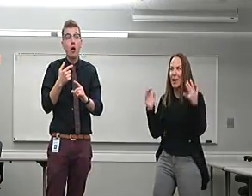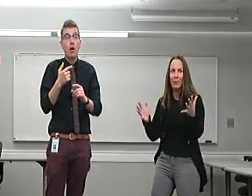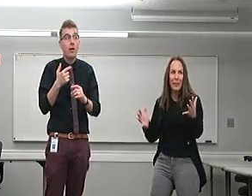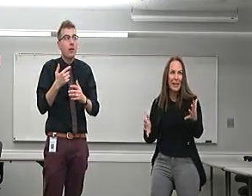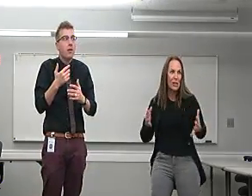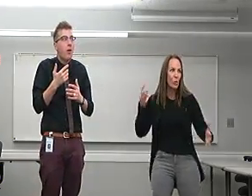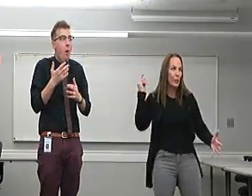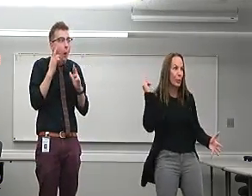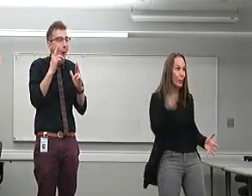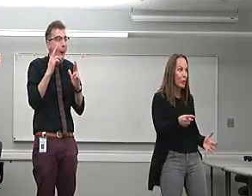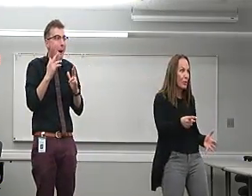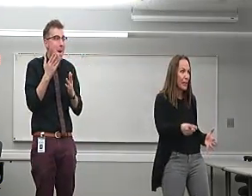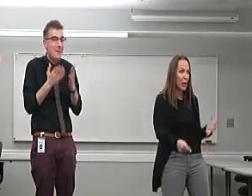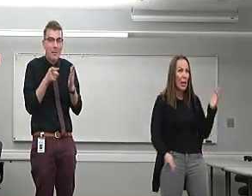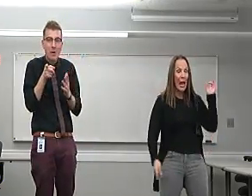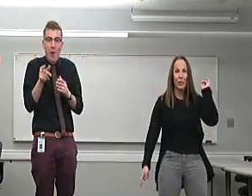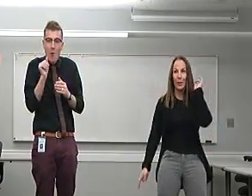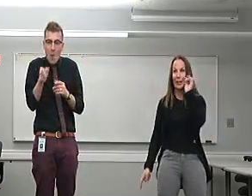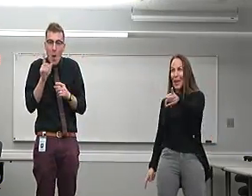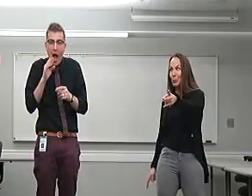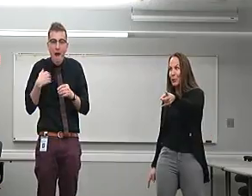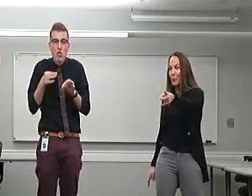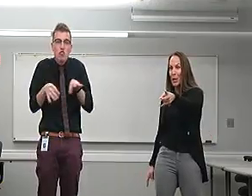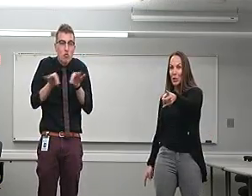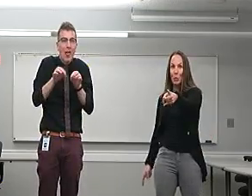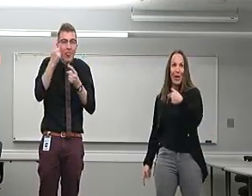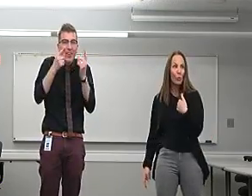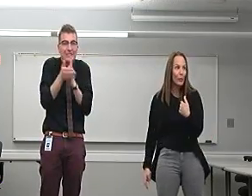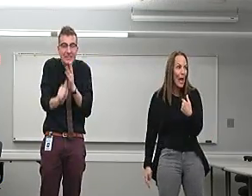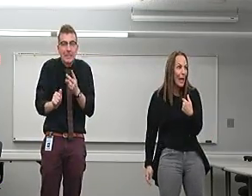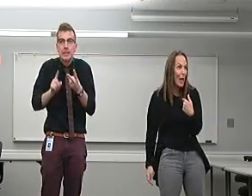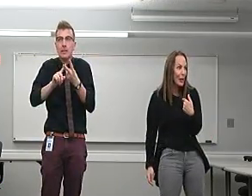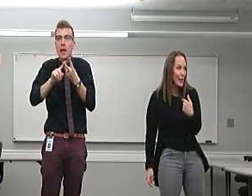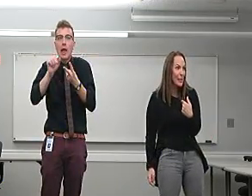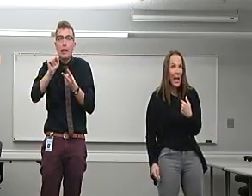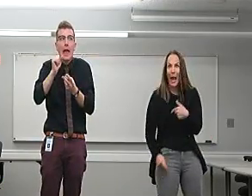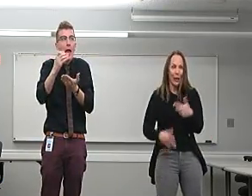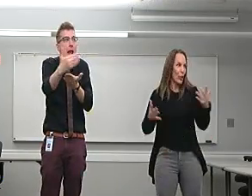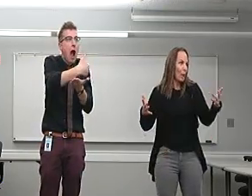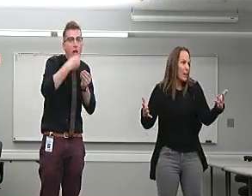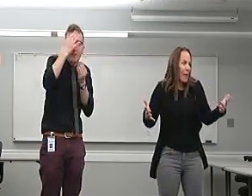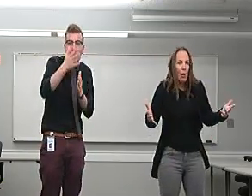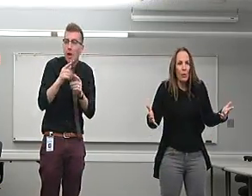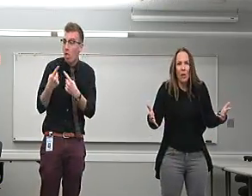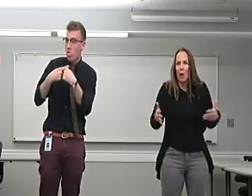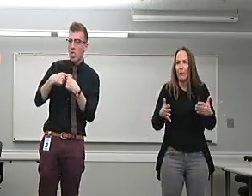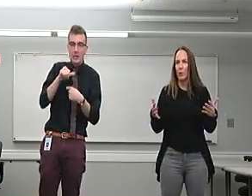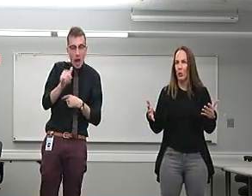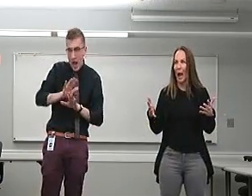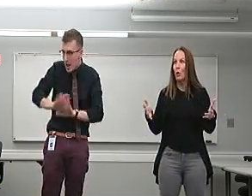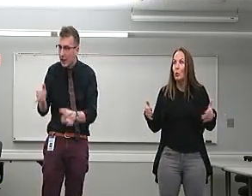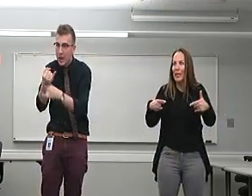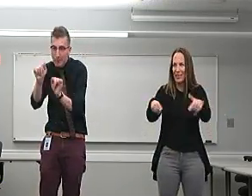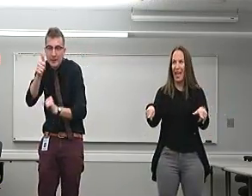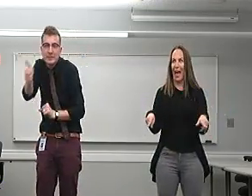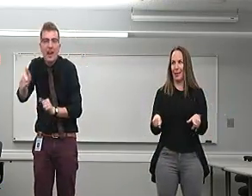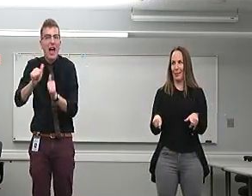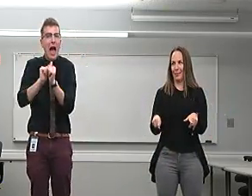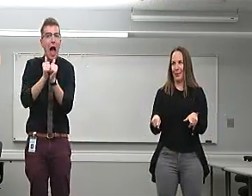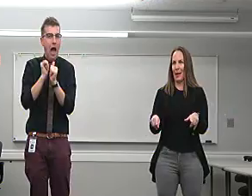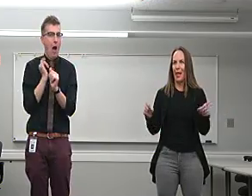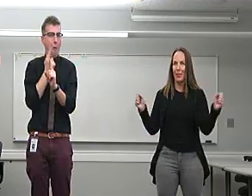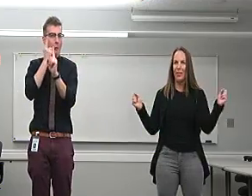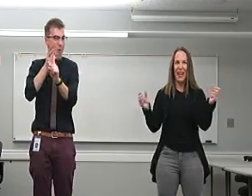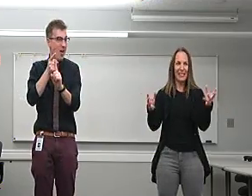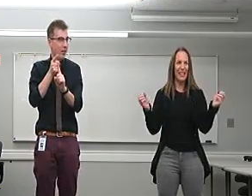a critical thinker and you can gather information without relying on us. That was our view. How do we get that? And then that's the